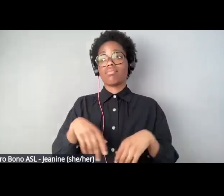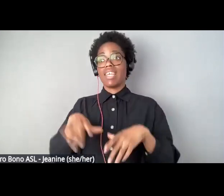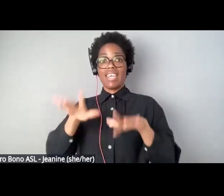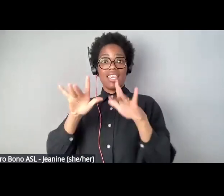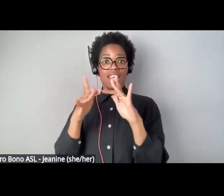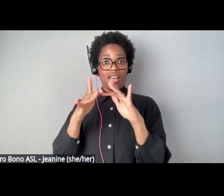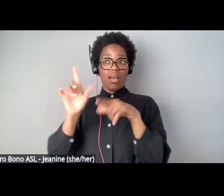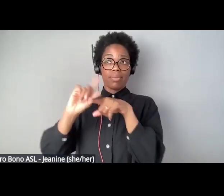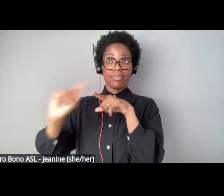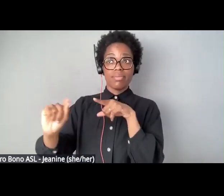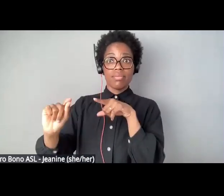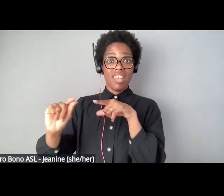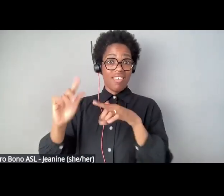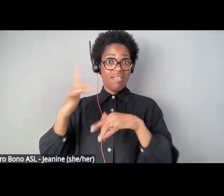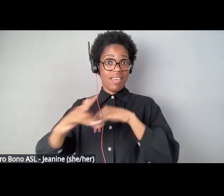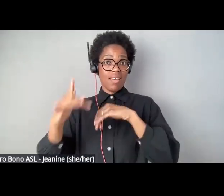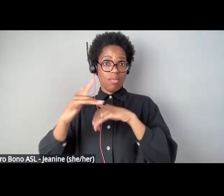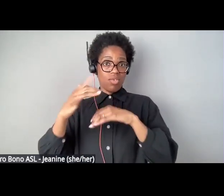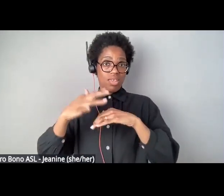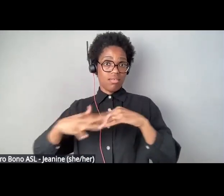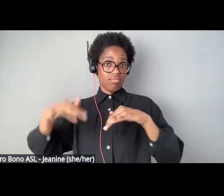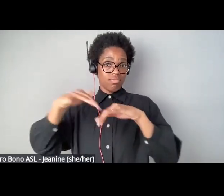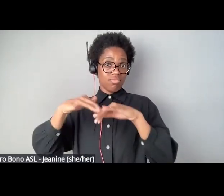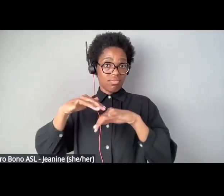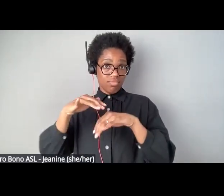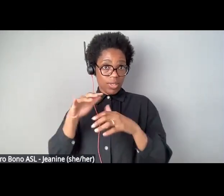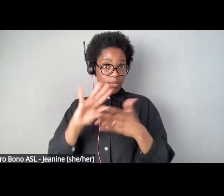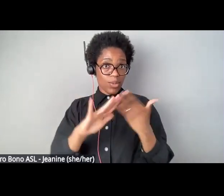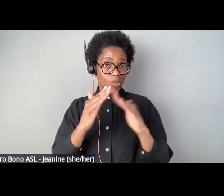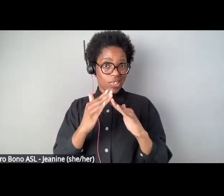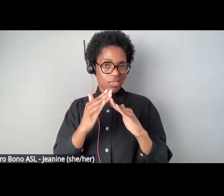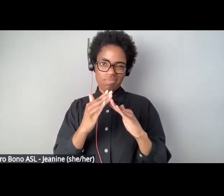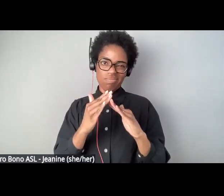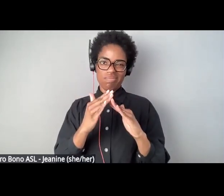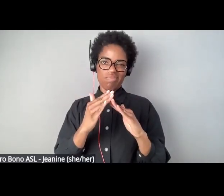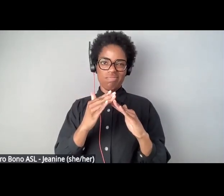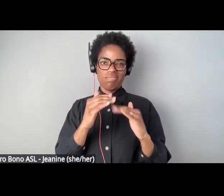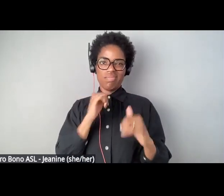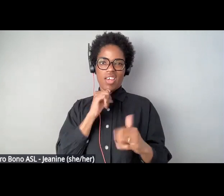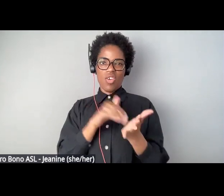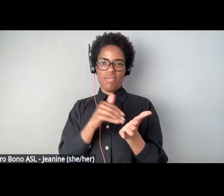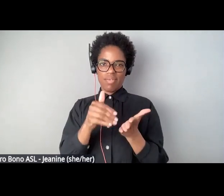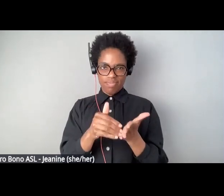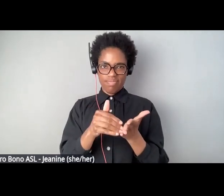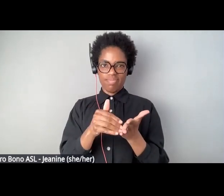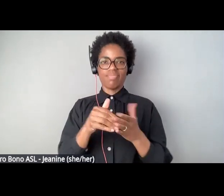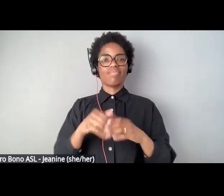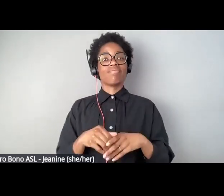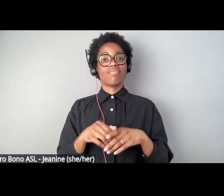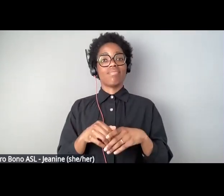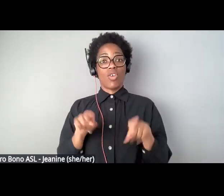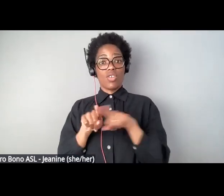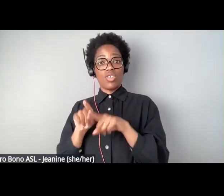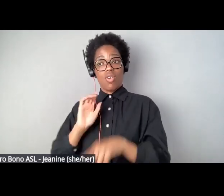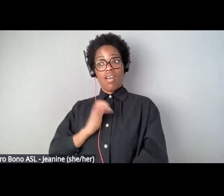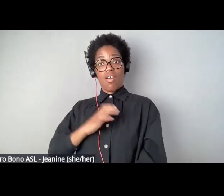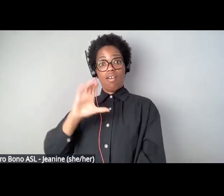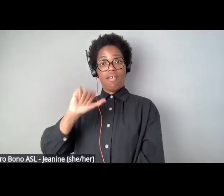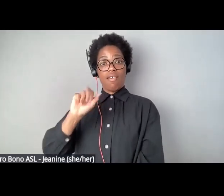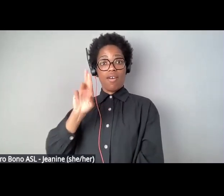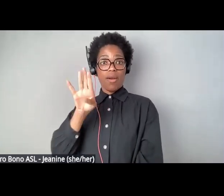Even the technologies that are central to much of the art we make leave significant carbon footprints, contributing to changing climates